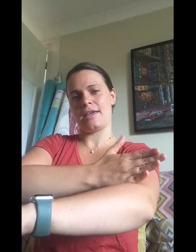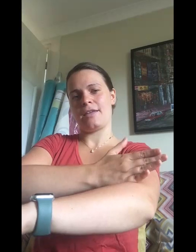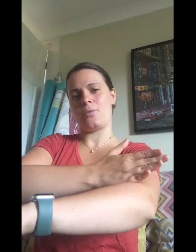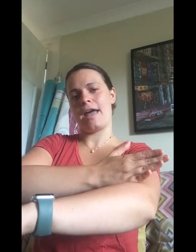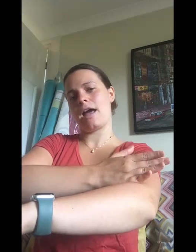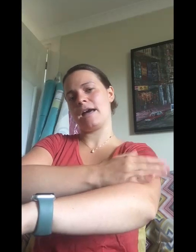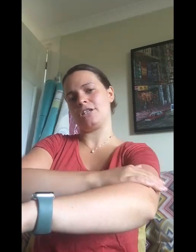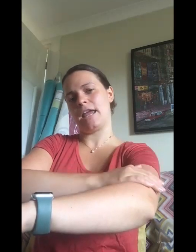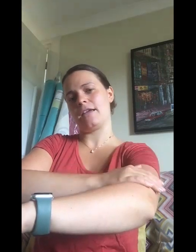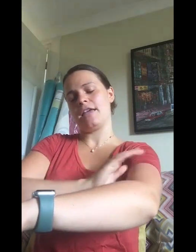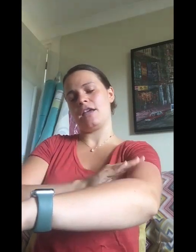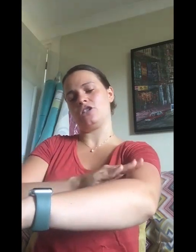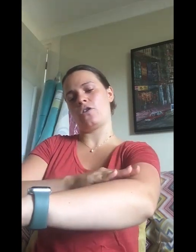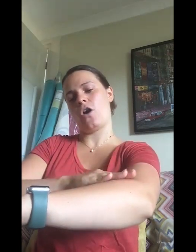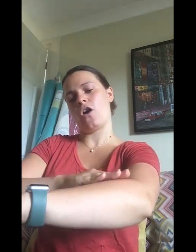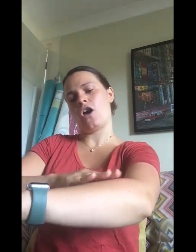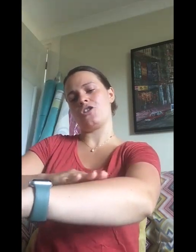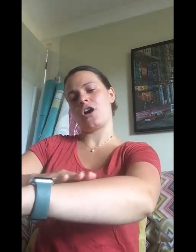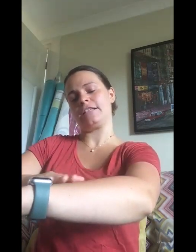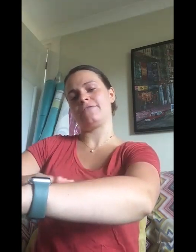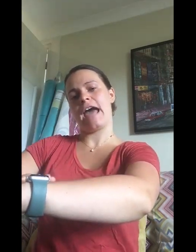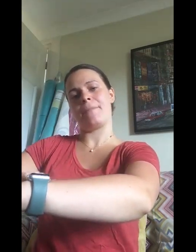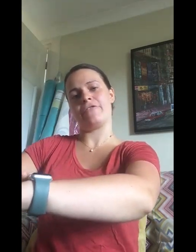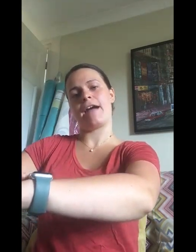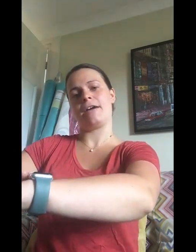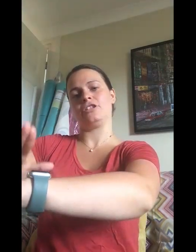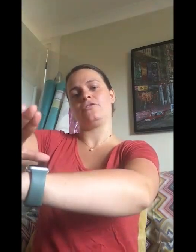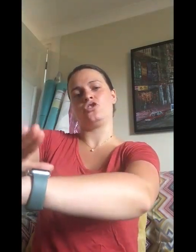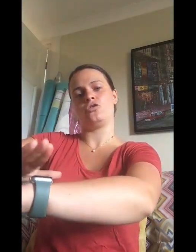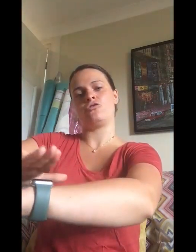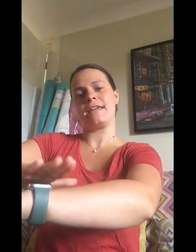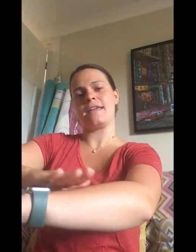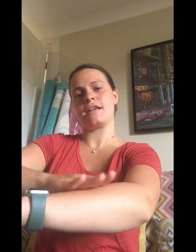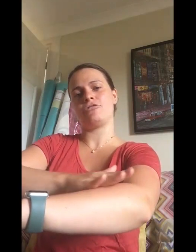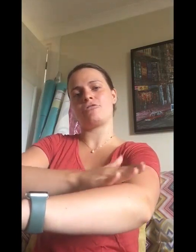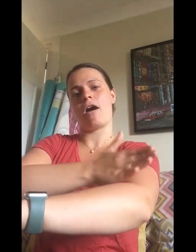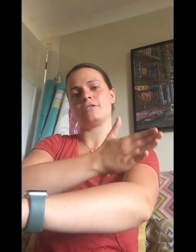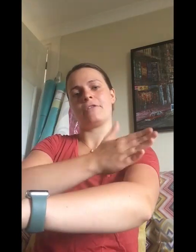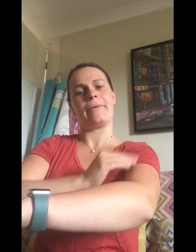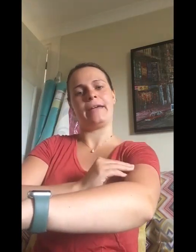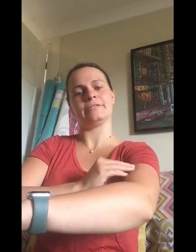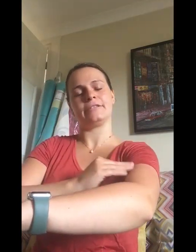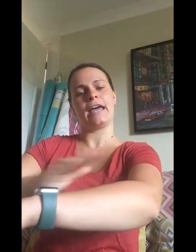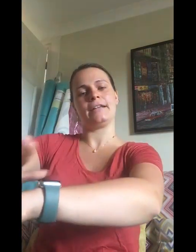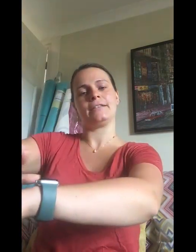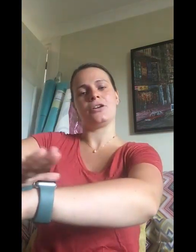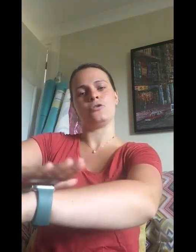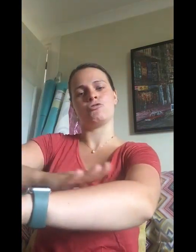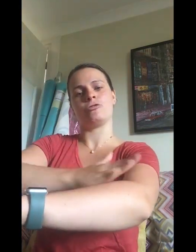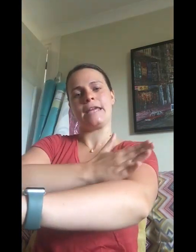The way I imagine it is you've got a nice flat bit of ground and you've got your green grass growing. Okay, so green,